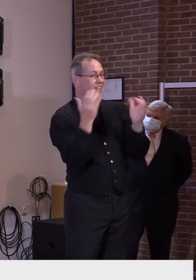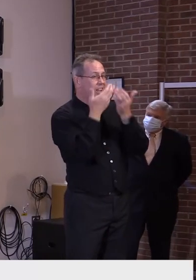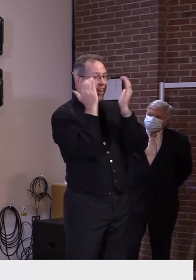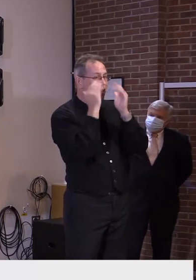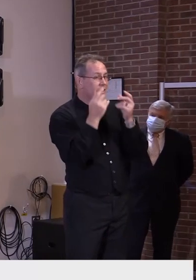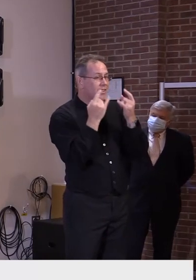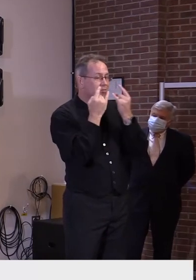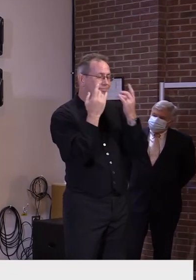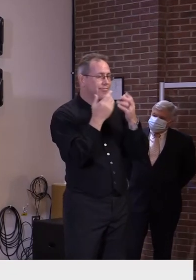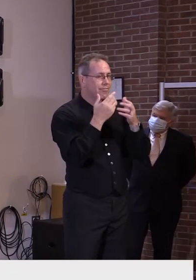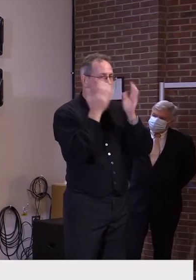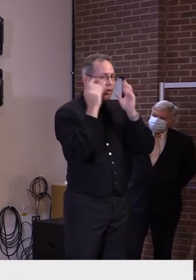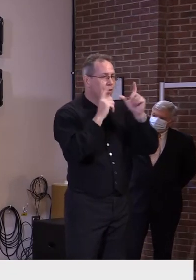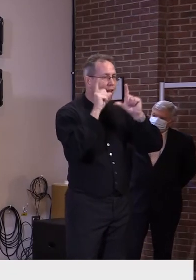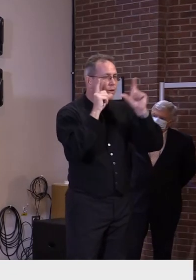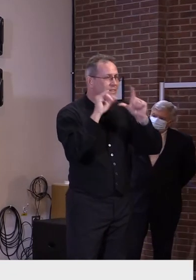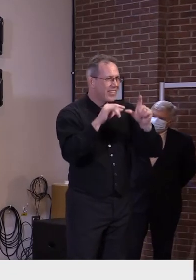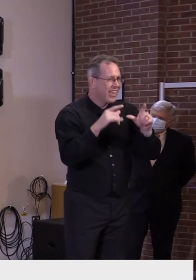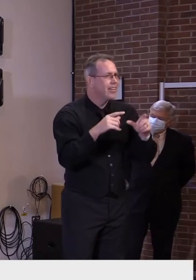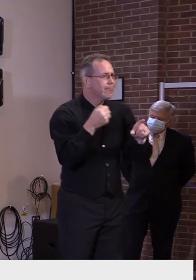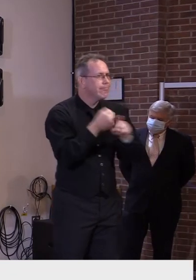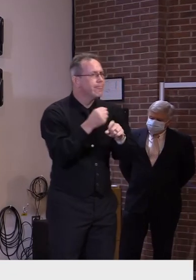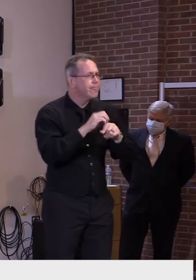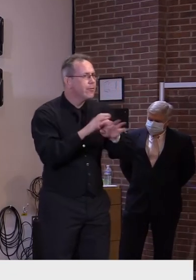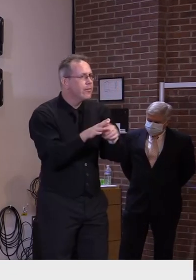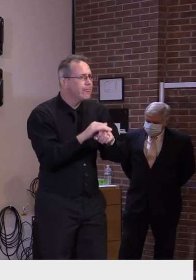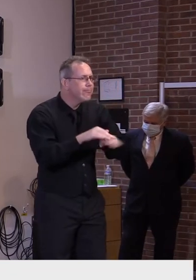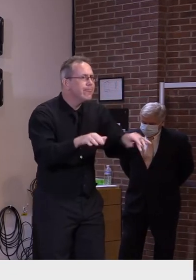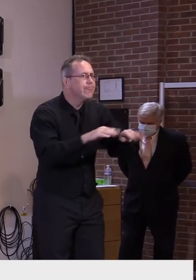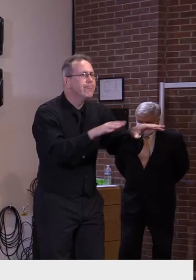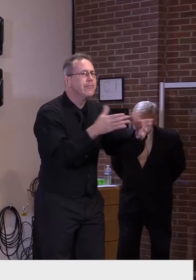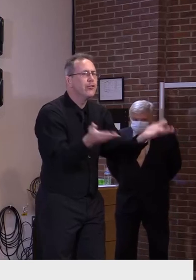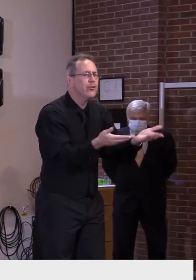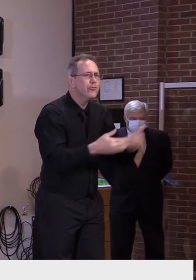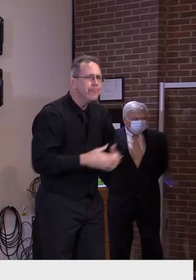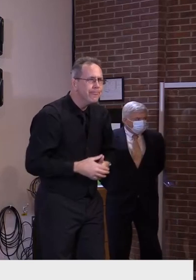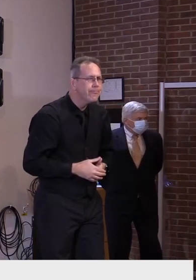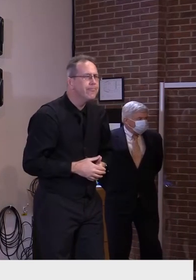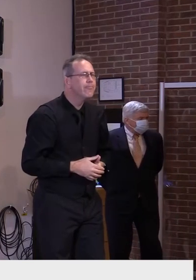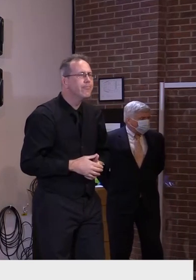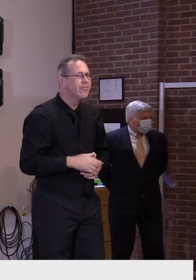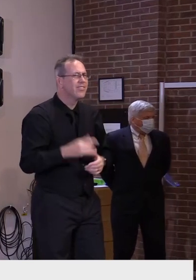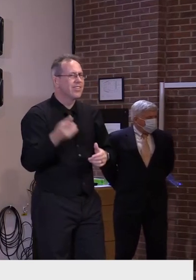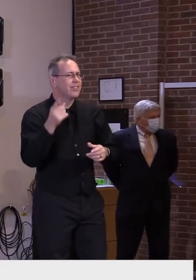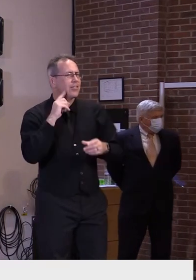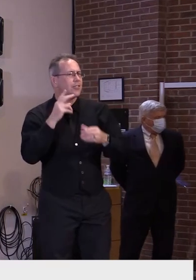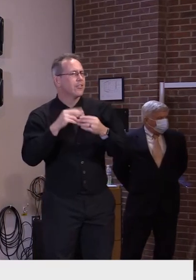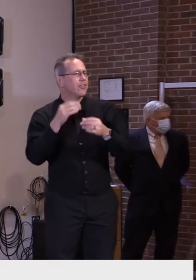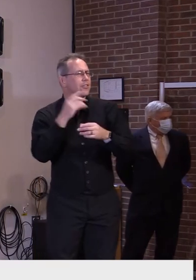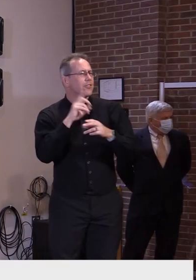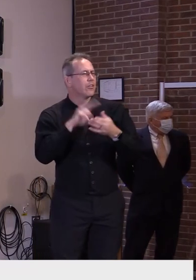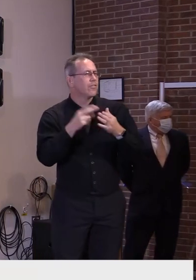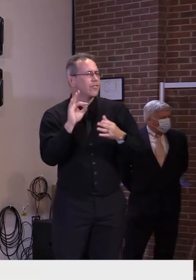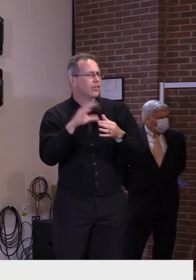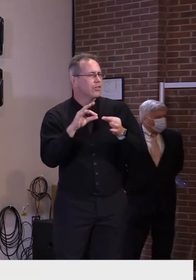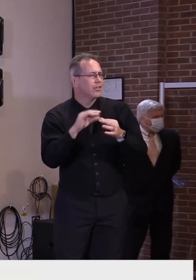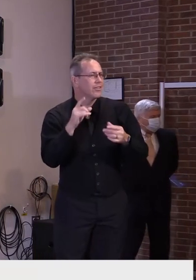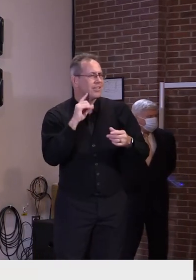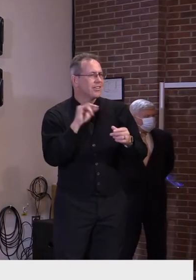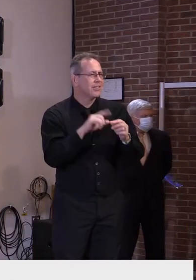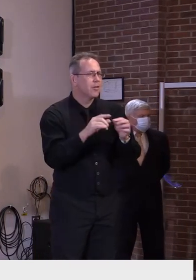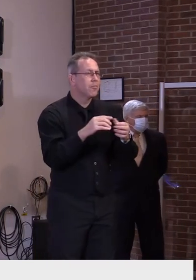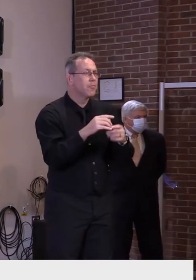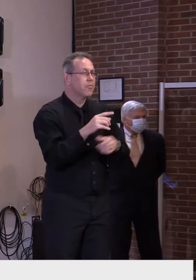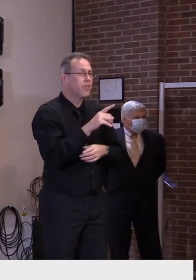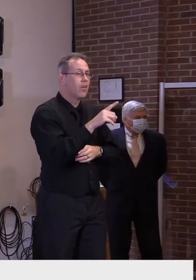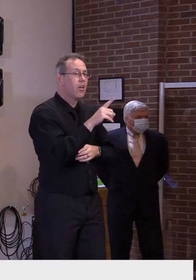So again, as the governor said, we have this 50 to 100,000 fold person,